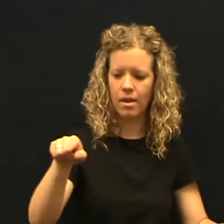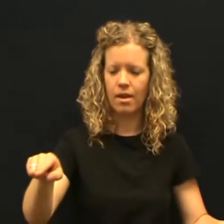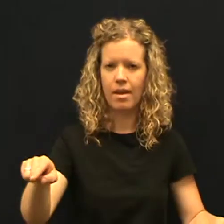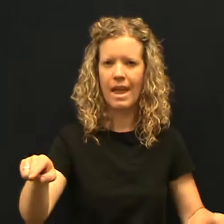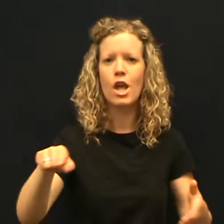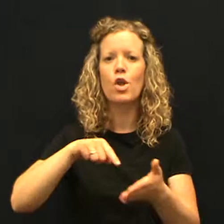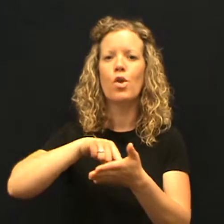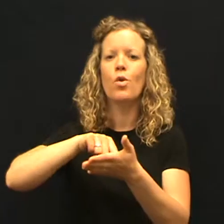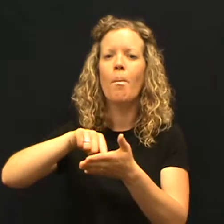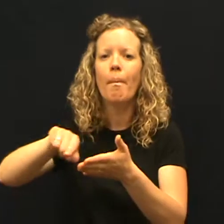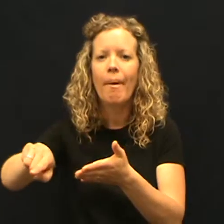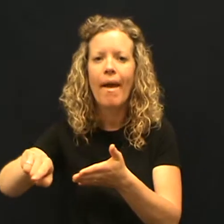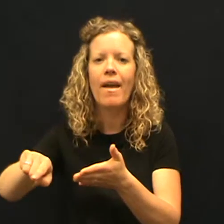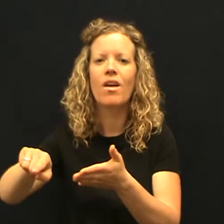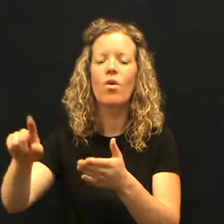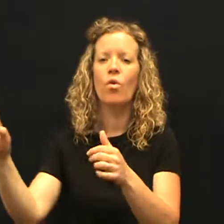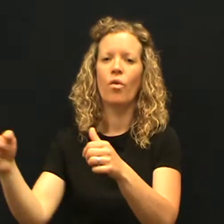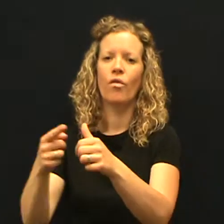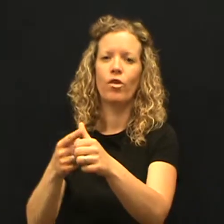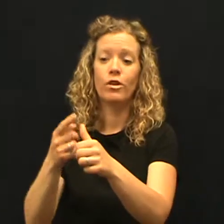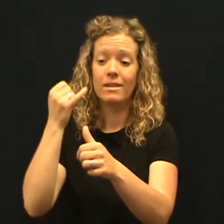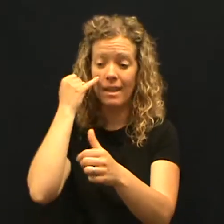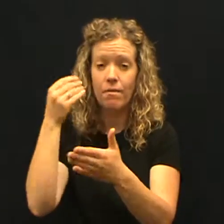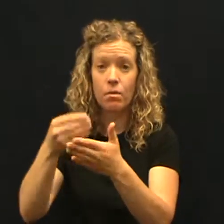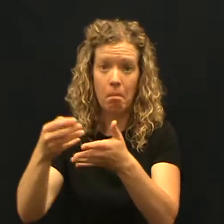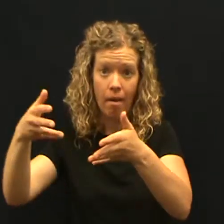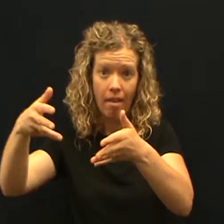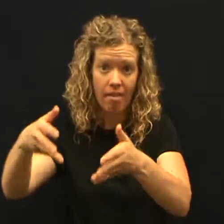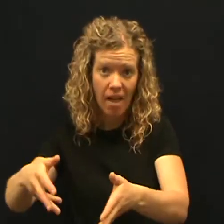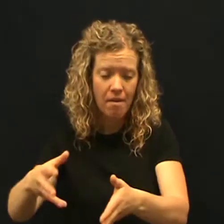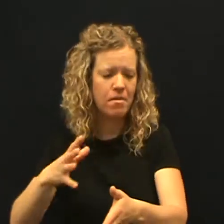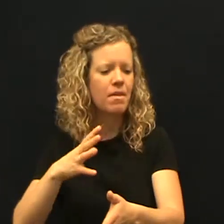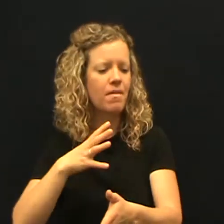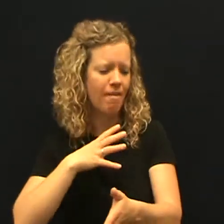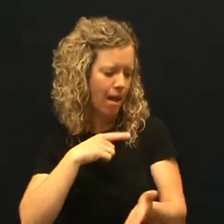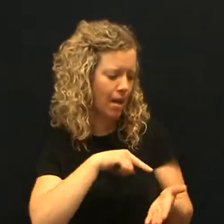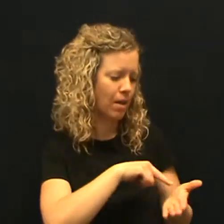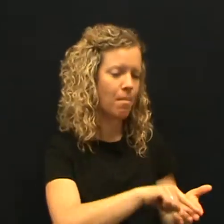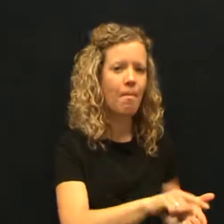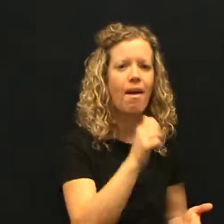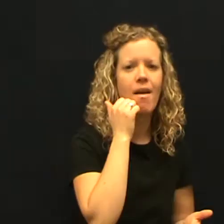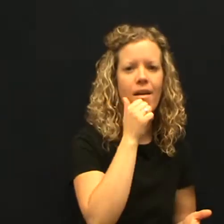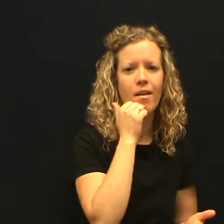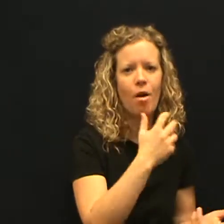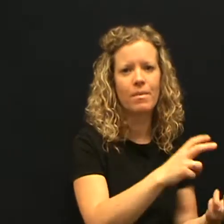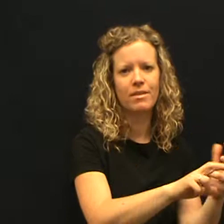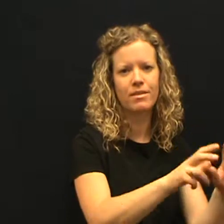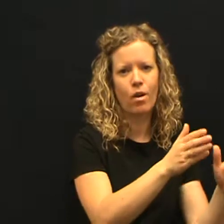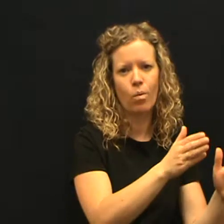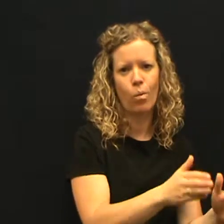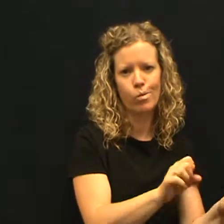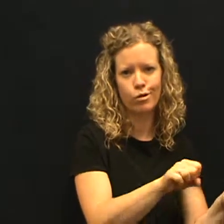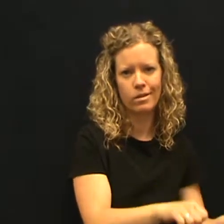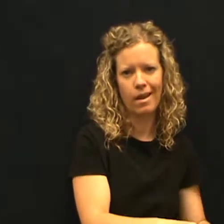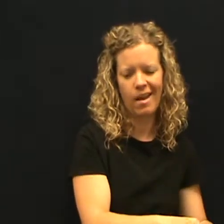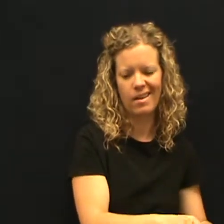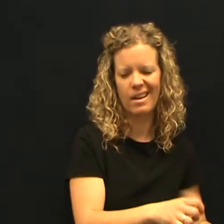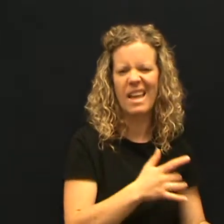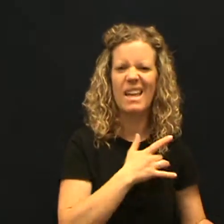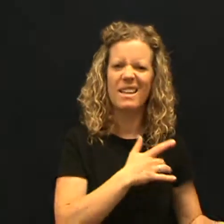first, and then if there's enough left over, common stockholders can get dividends. It usually has a fixed dividend rate. So in